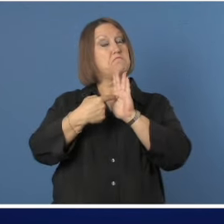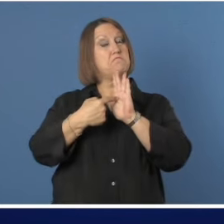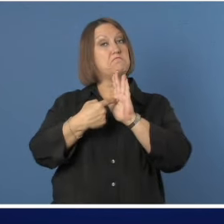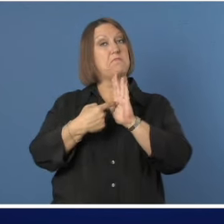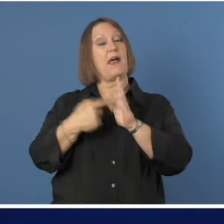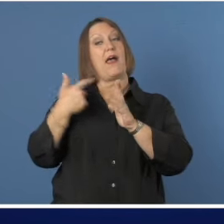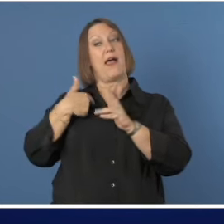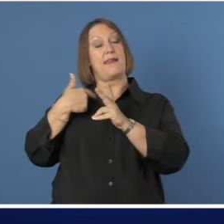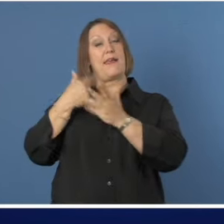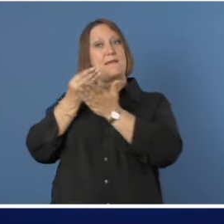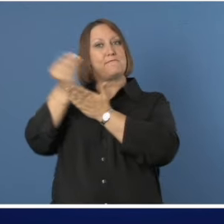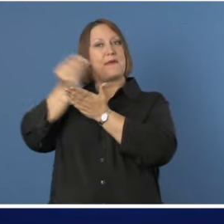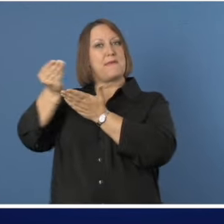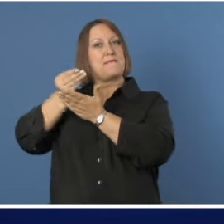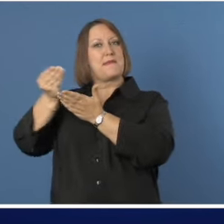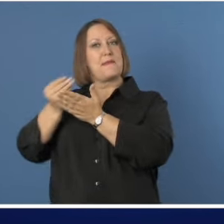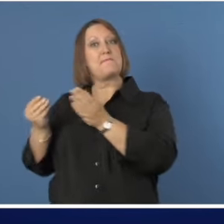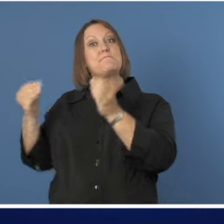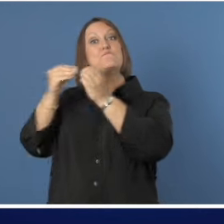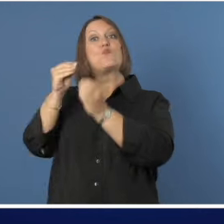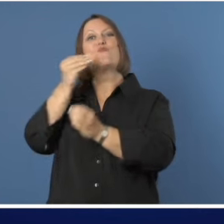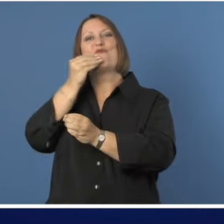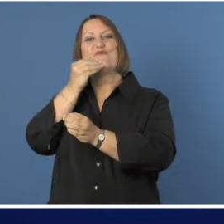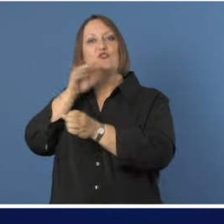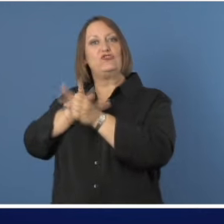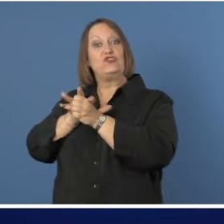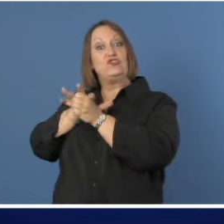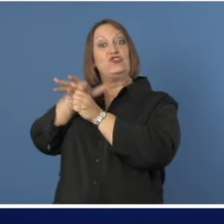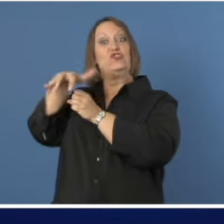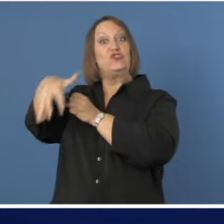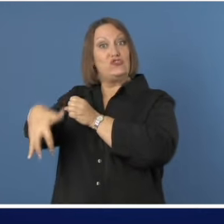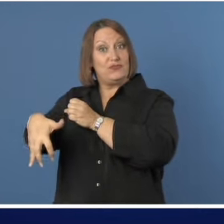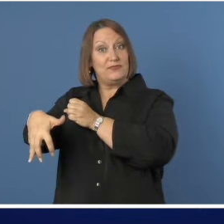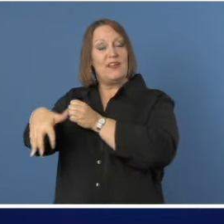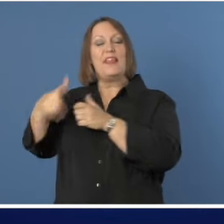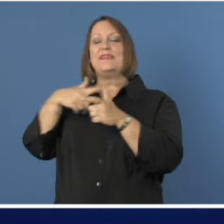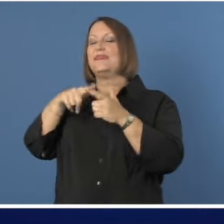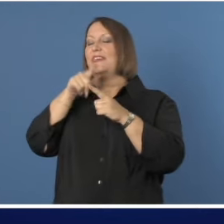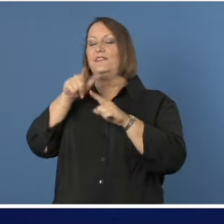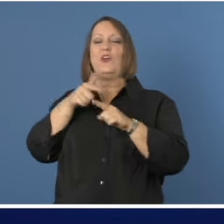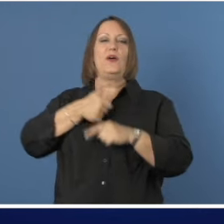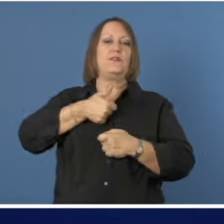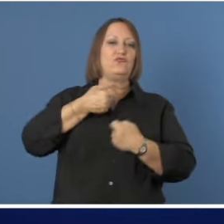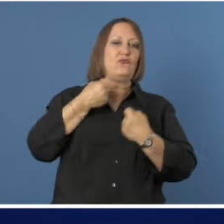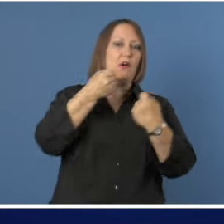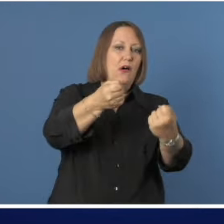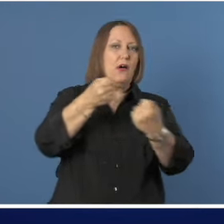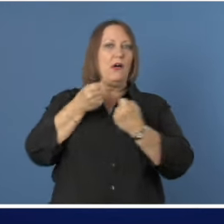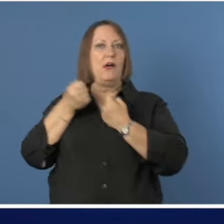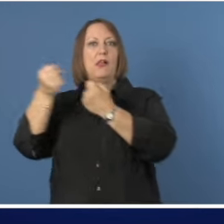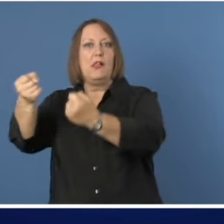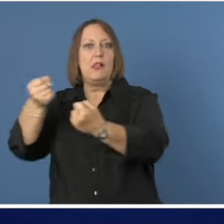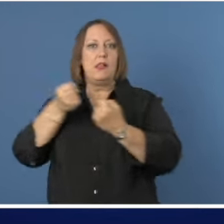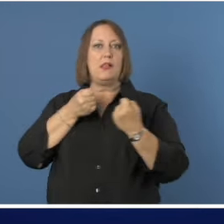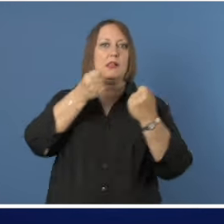example, store food and other essential supplies so you make fewer trips to the